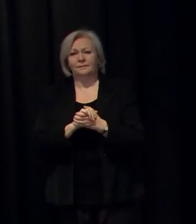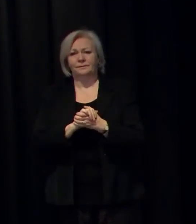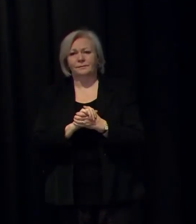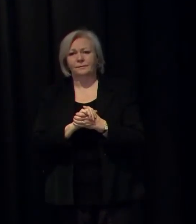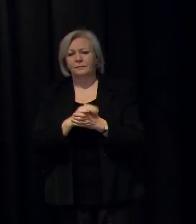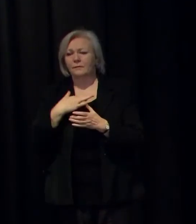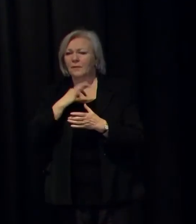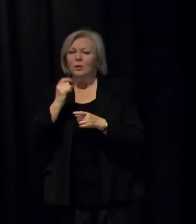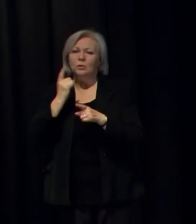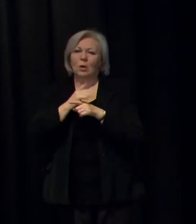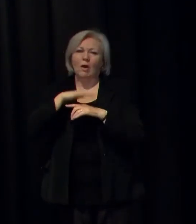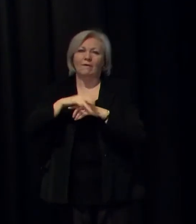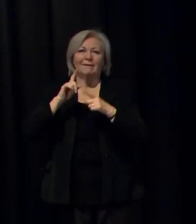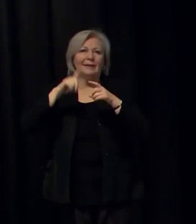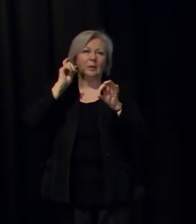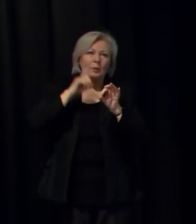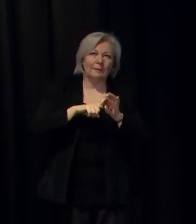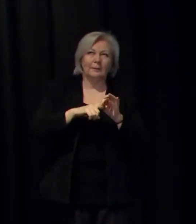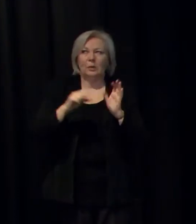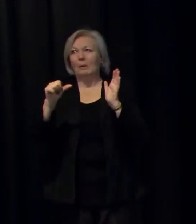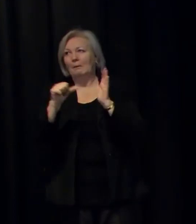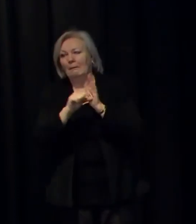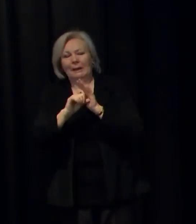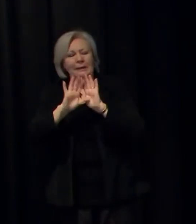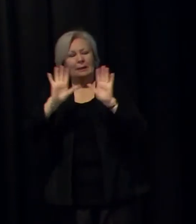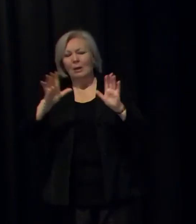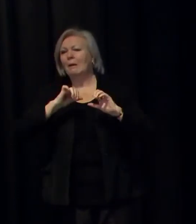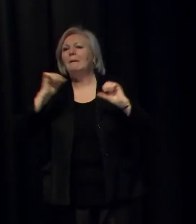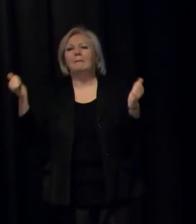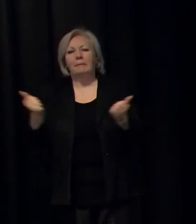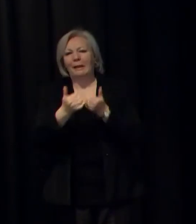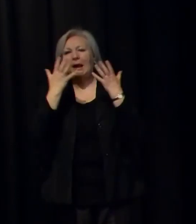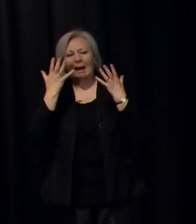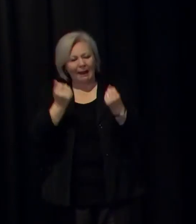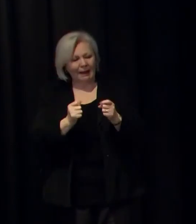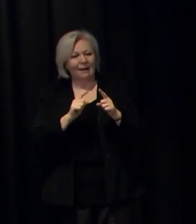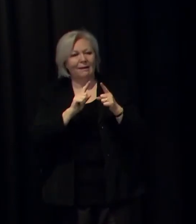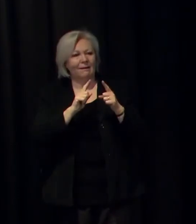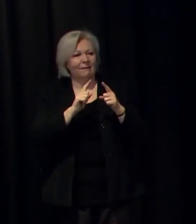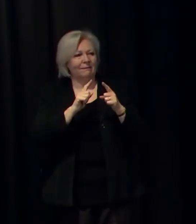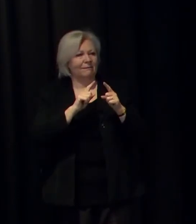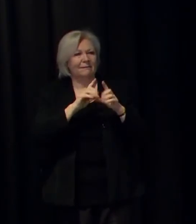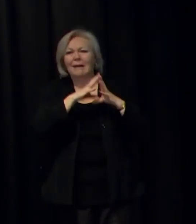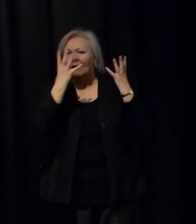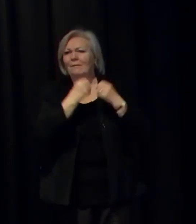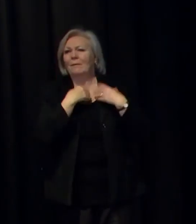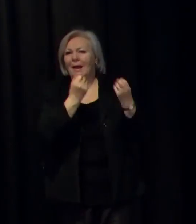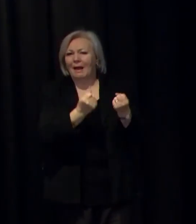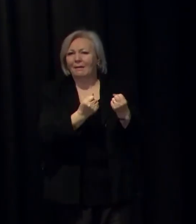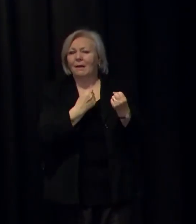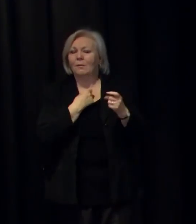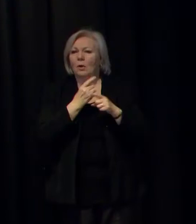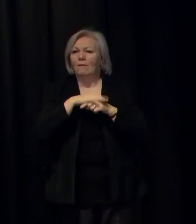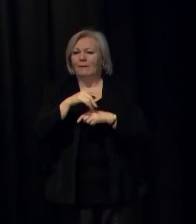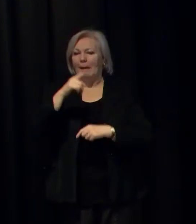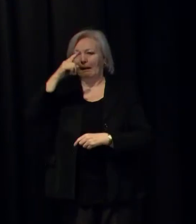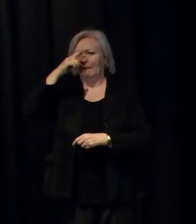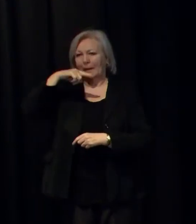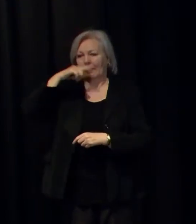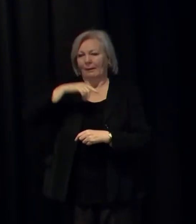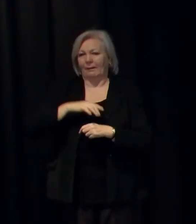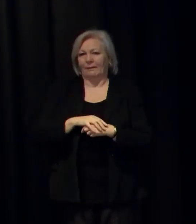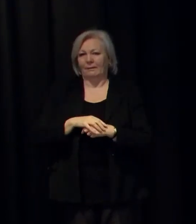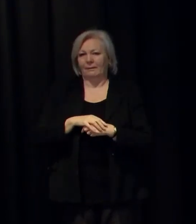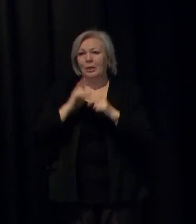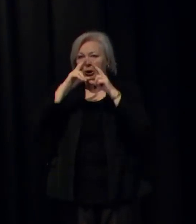about machines and it's not about money. There's plenty of all of that. It's about people. And our nurses, our whole team, are very, very